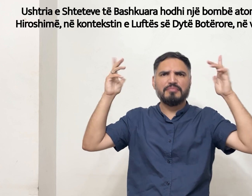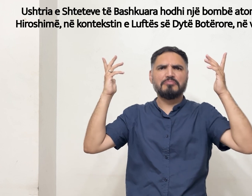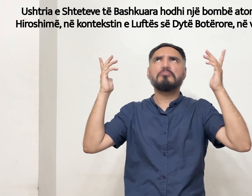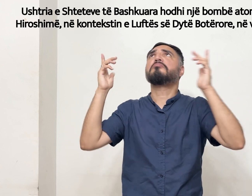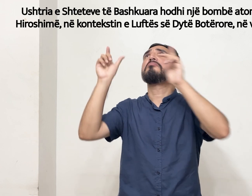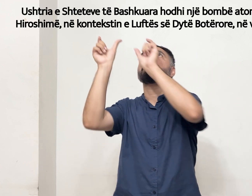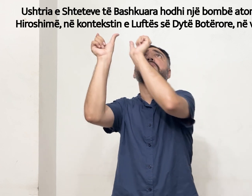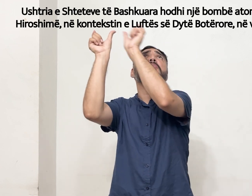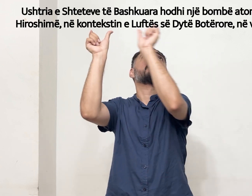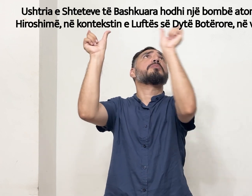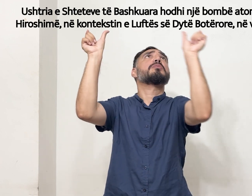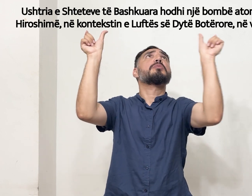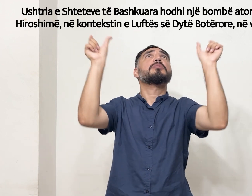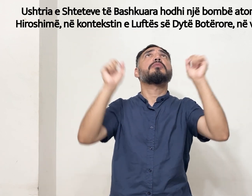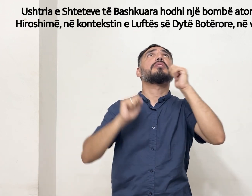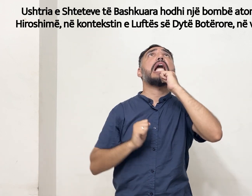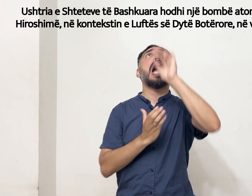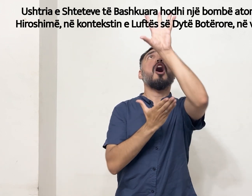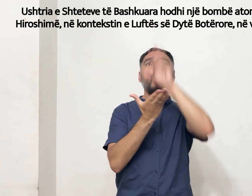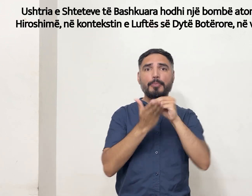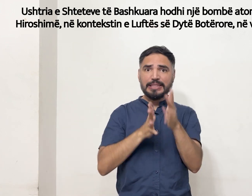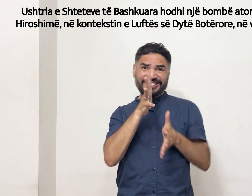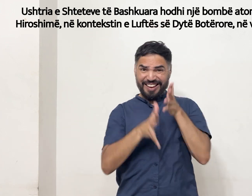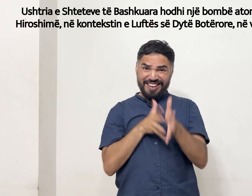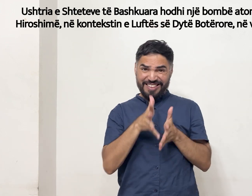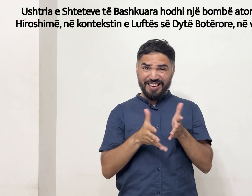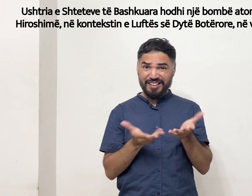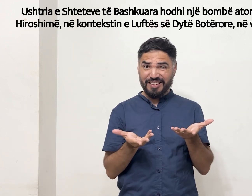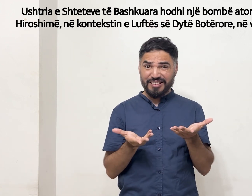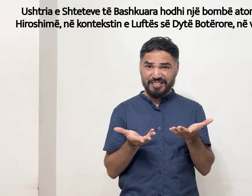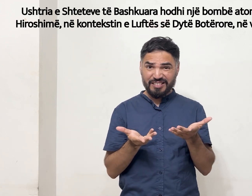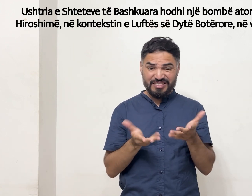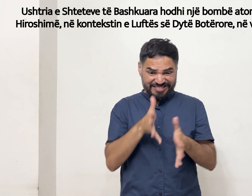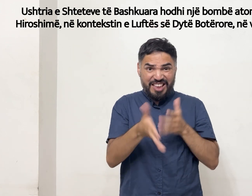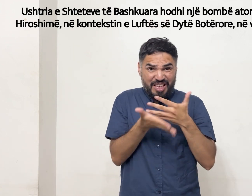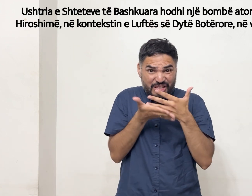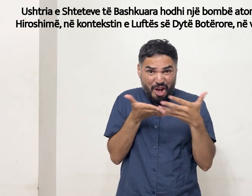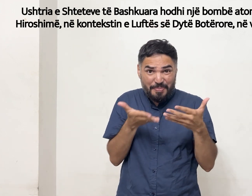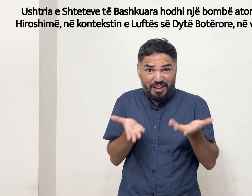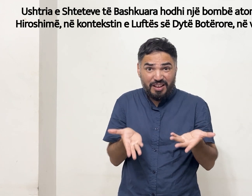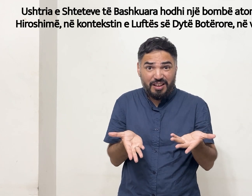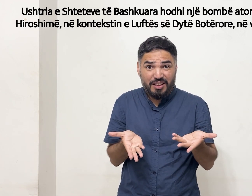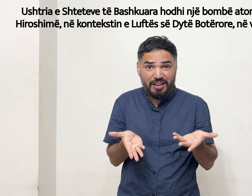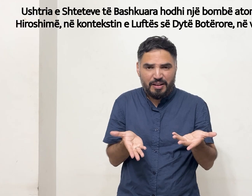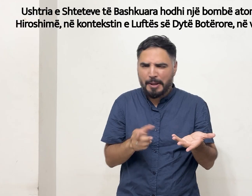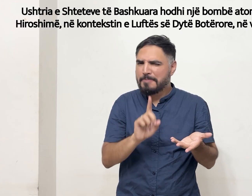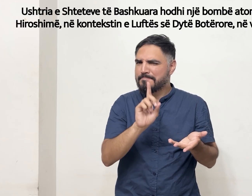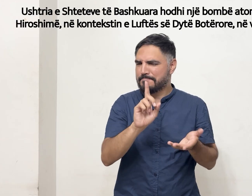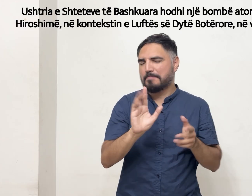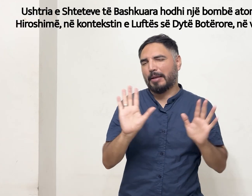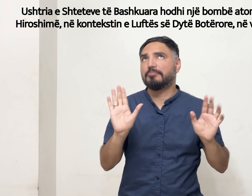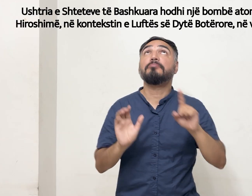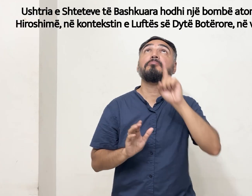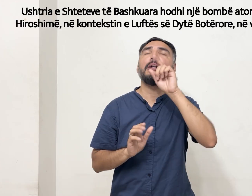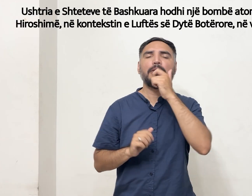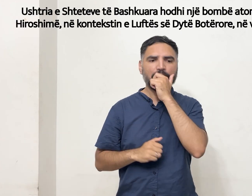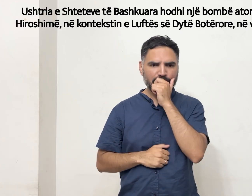right? Can I copy that grammatical structure when signing? Let's try it. I'll do it sign by